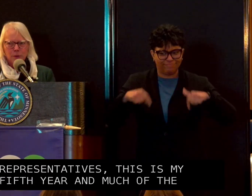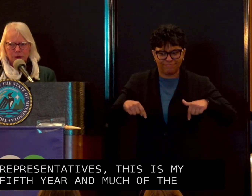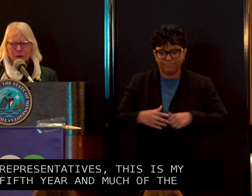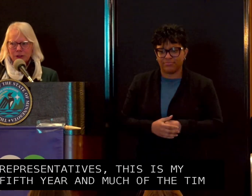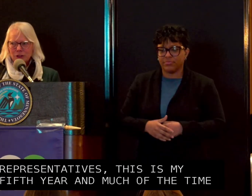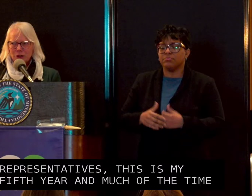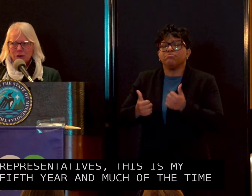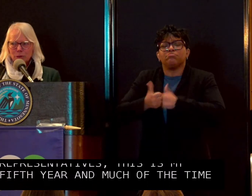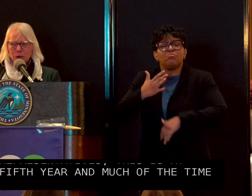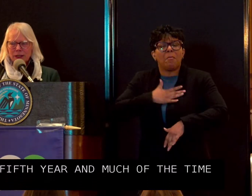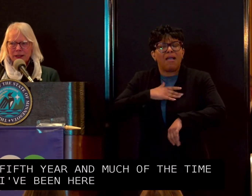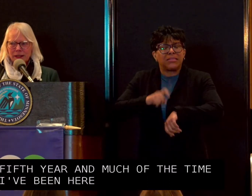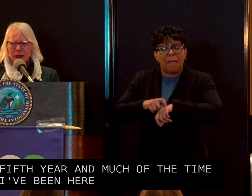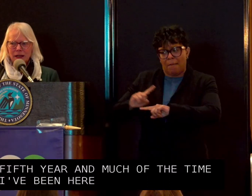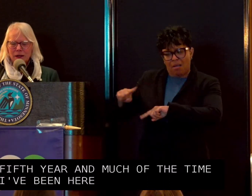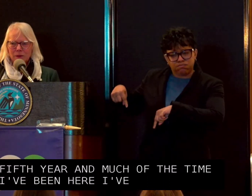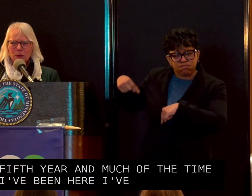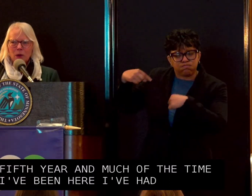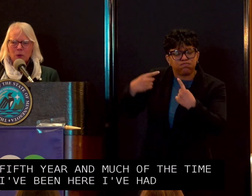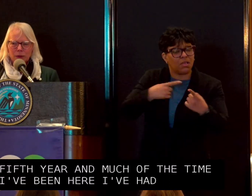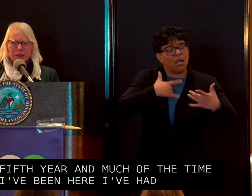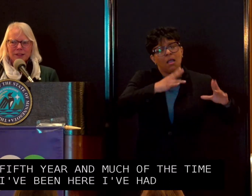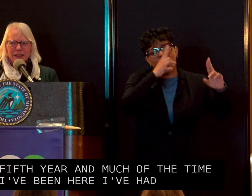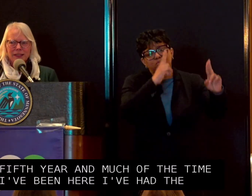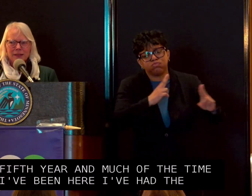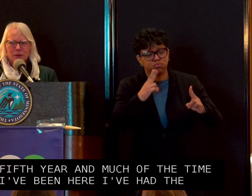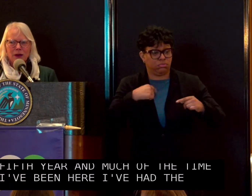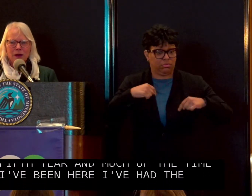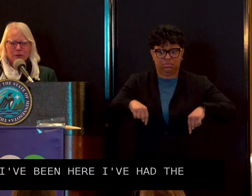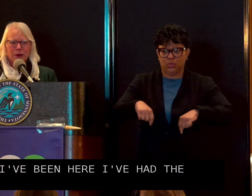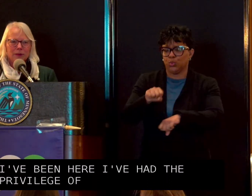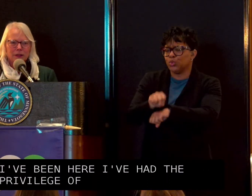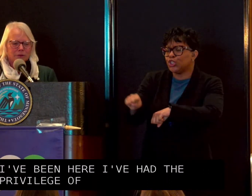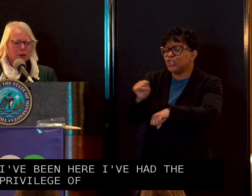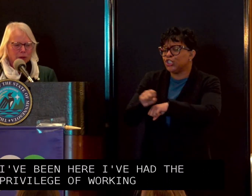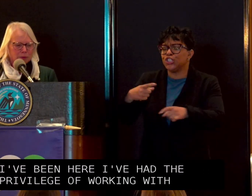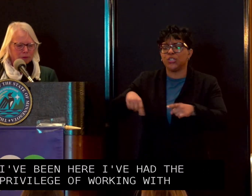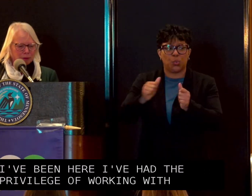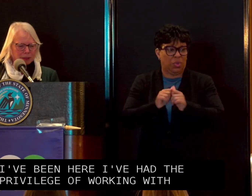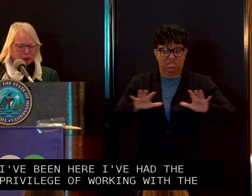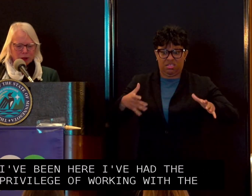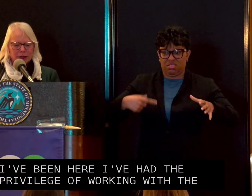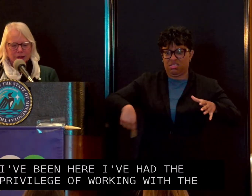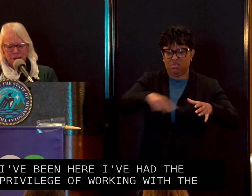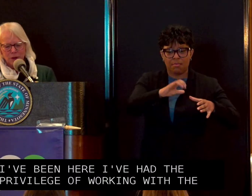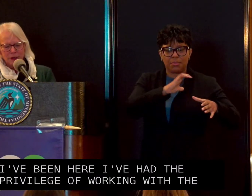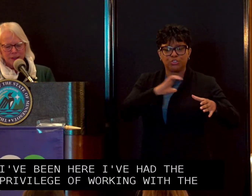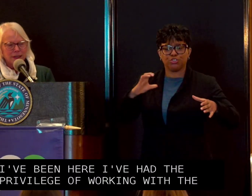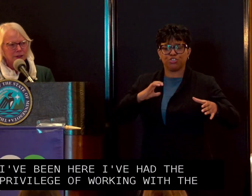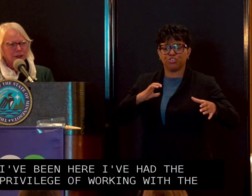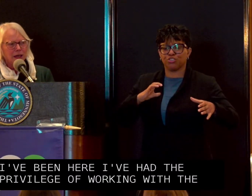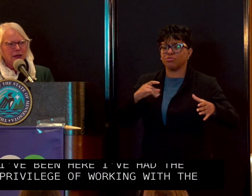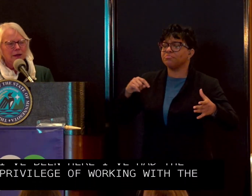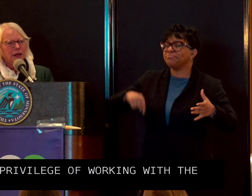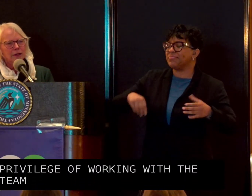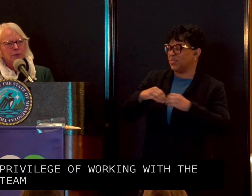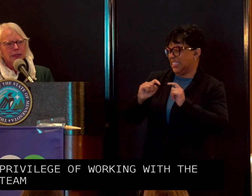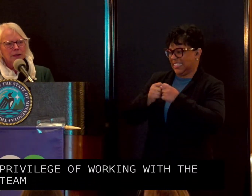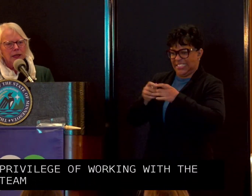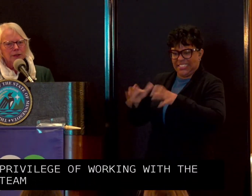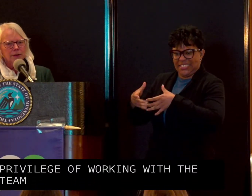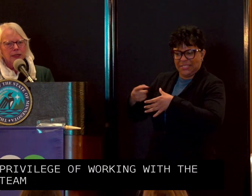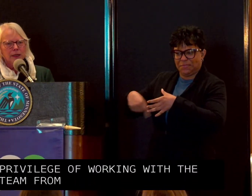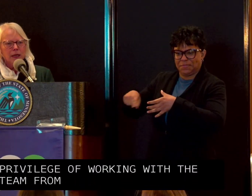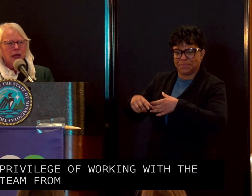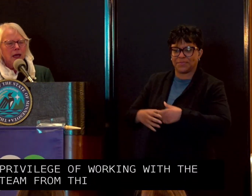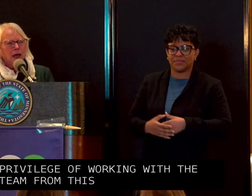I've had the privilege of working with the team from this organization, and it's meant